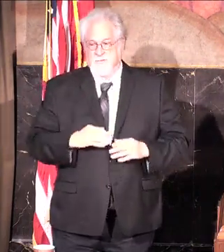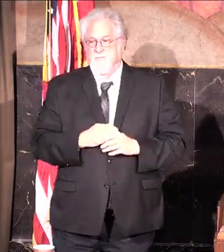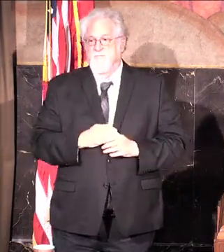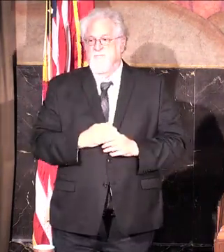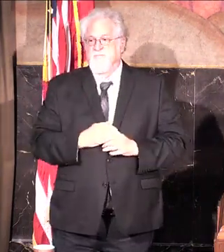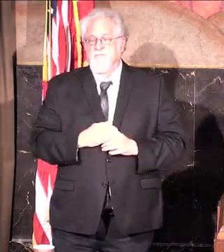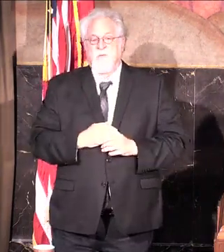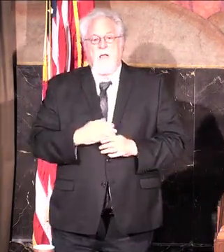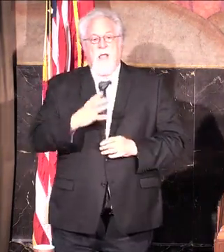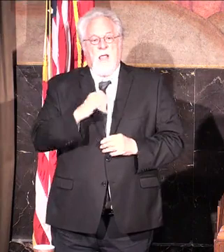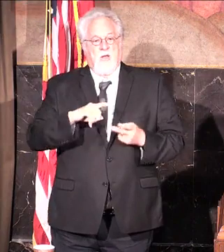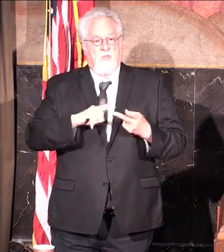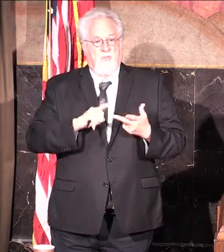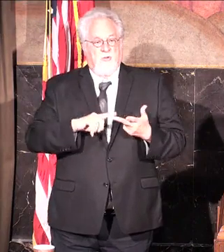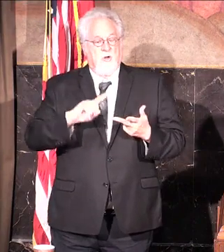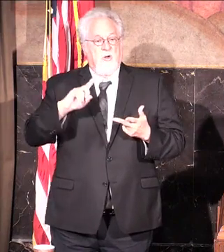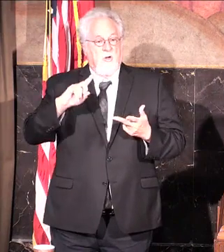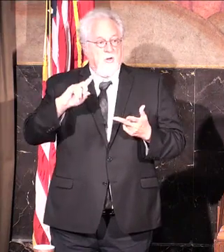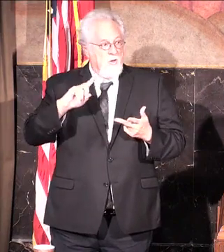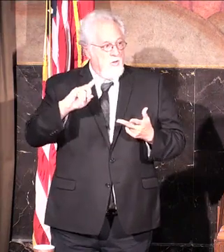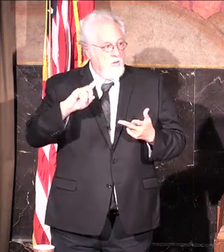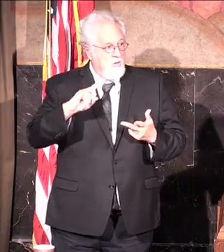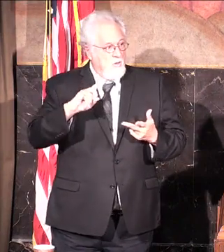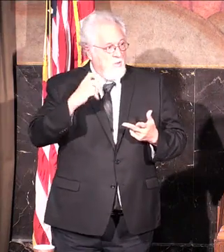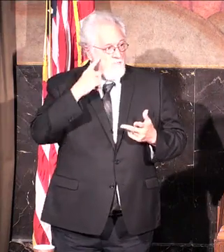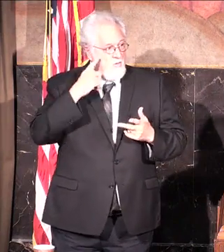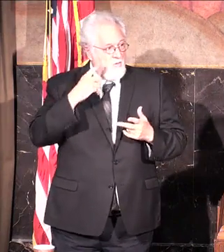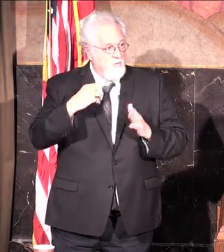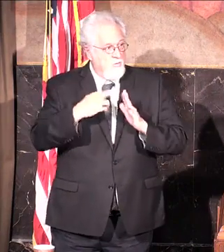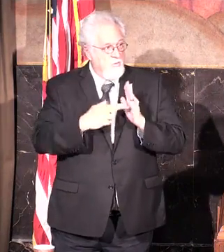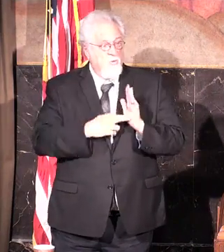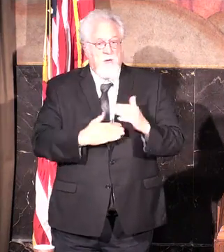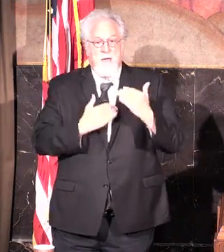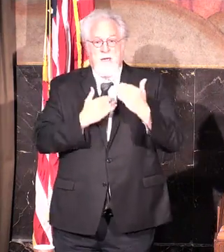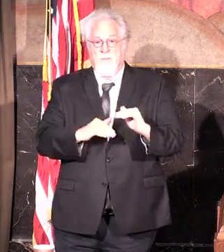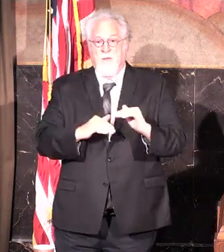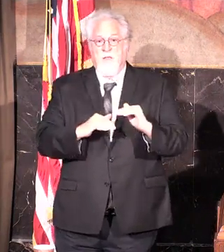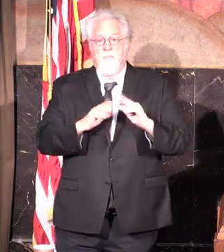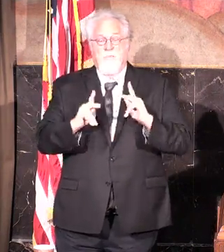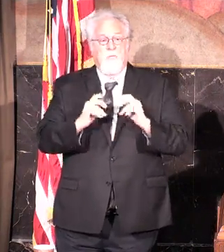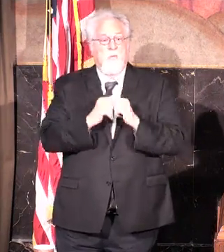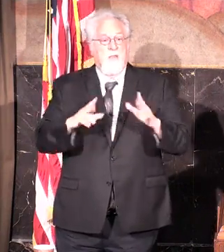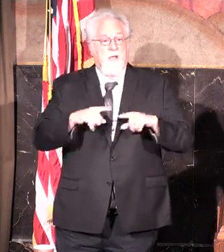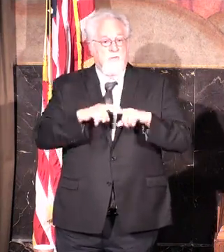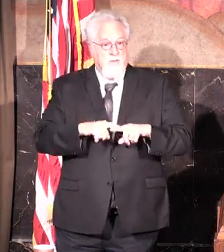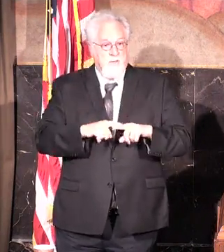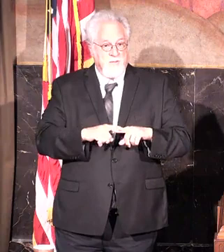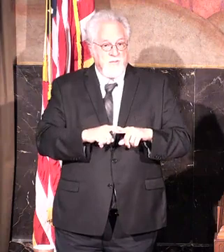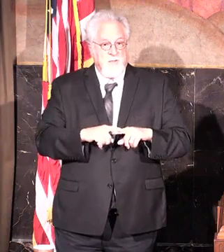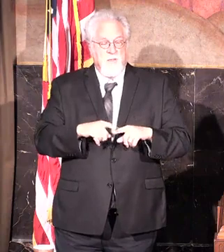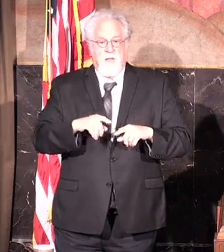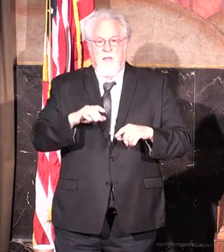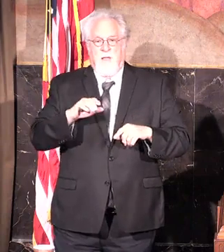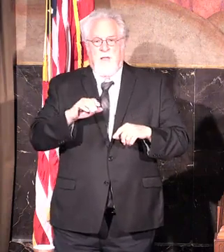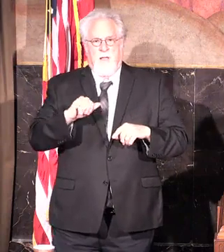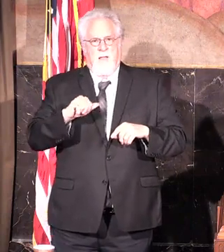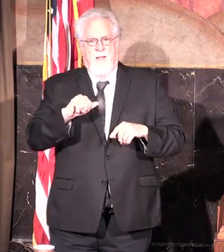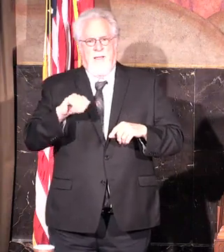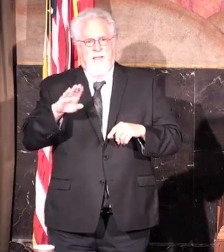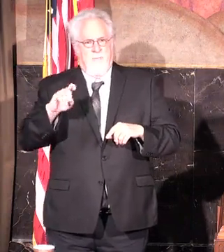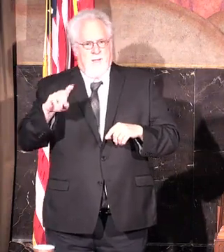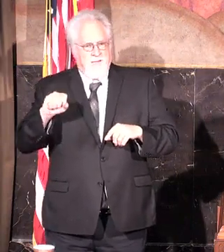processed. And third, the federal rule that limited able-bodied adults without dependents, sometimes they're referred to as ABODs, to